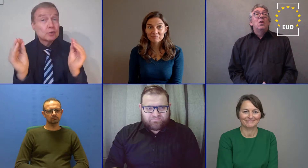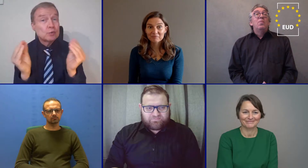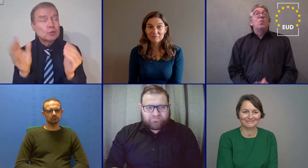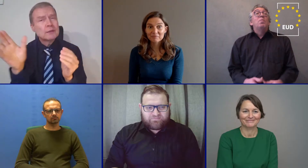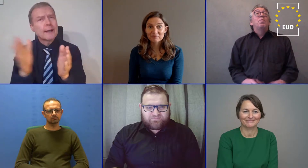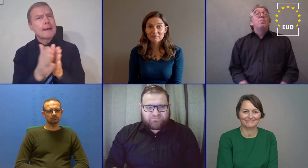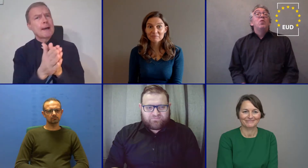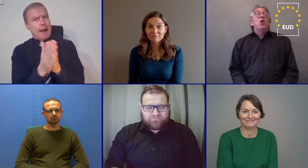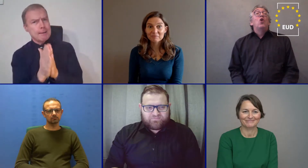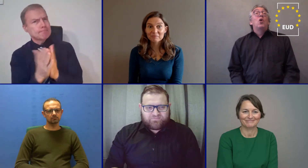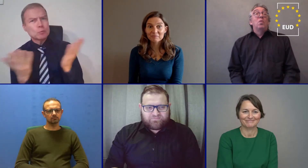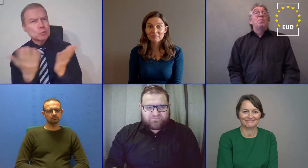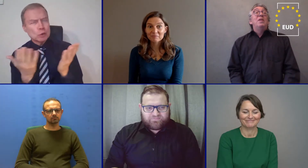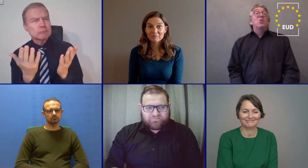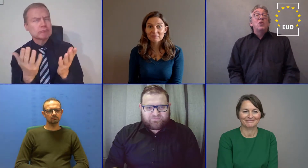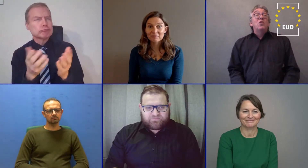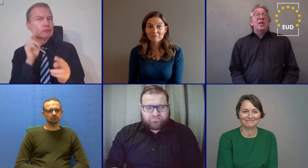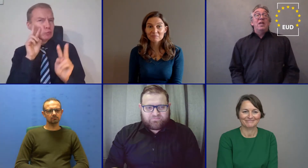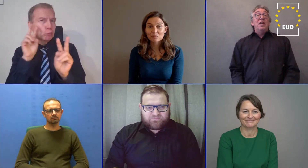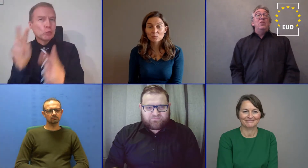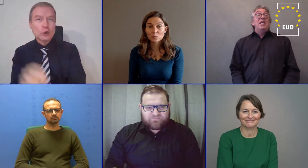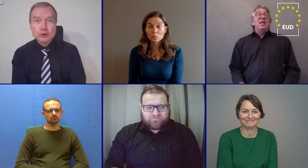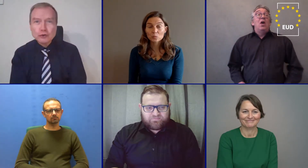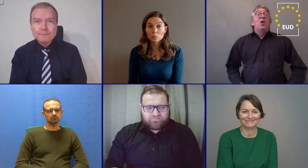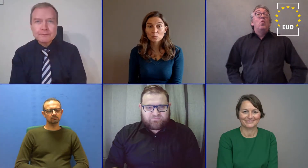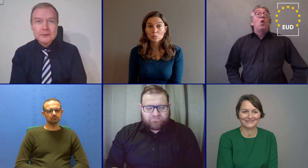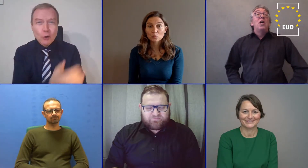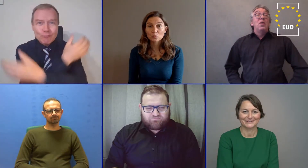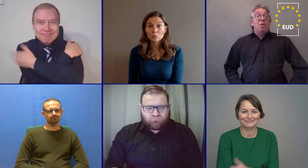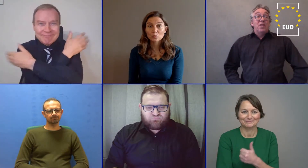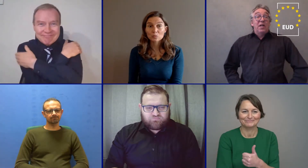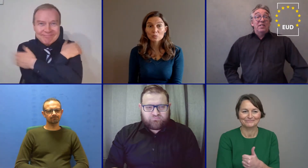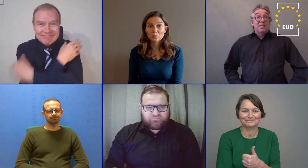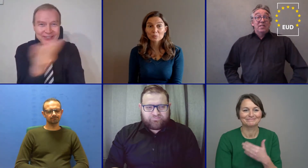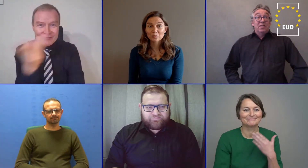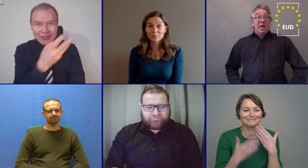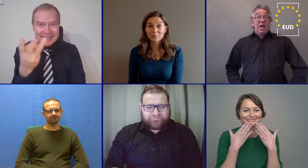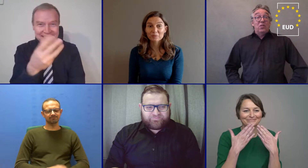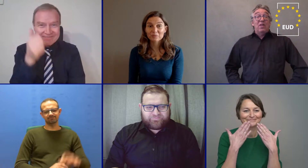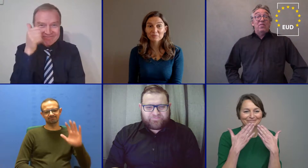No. Oh, please also look at the EUDY website.